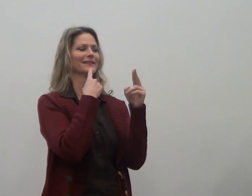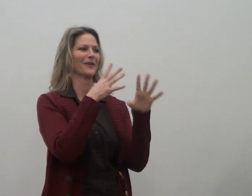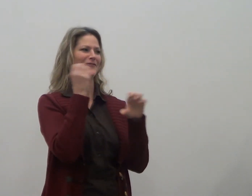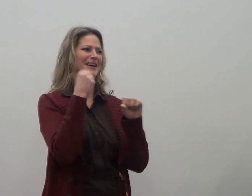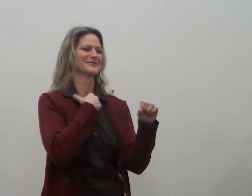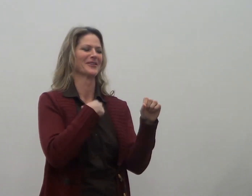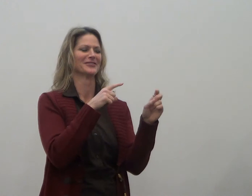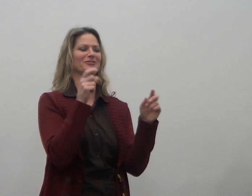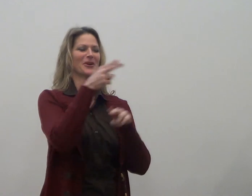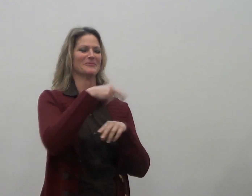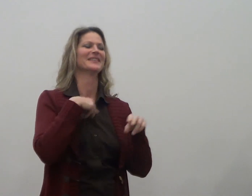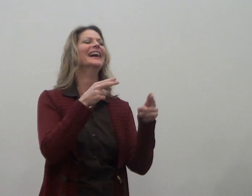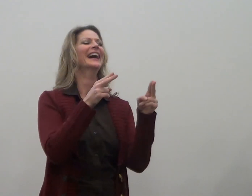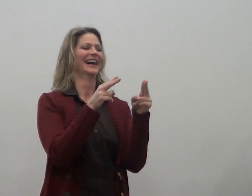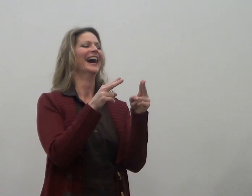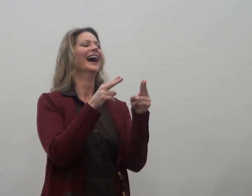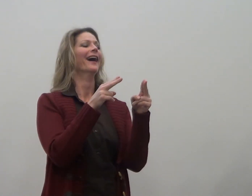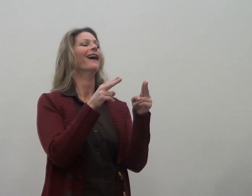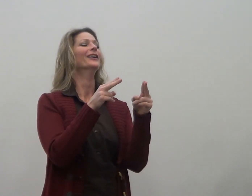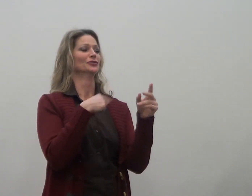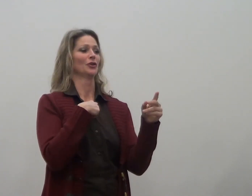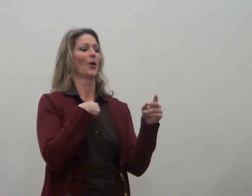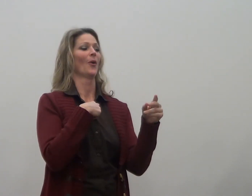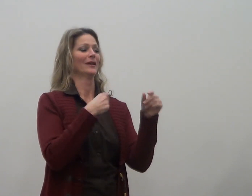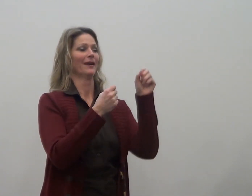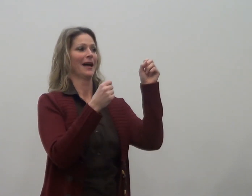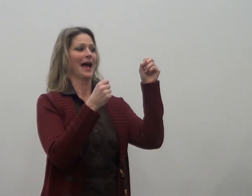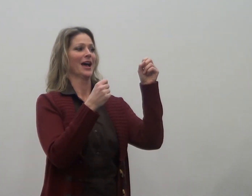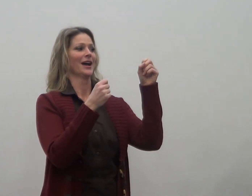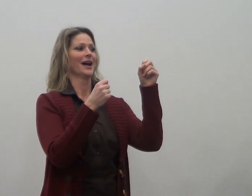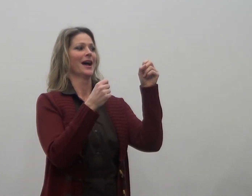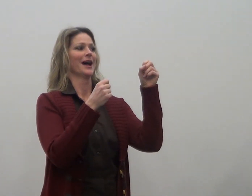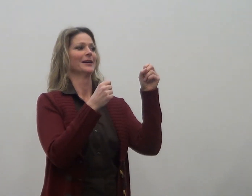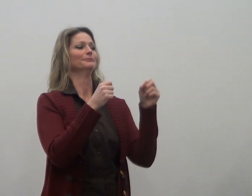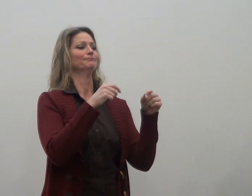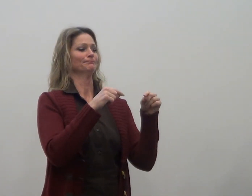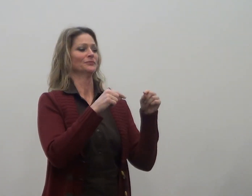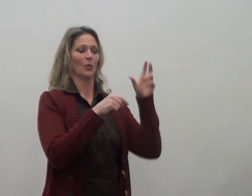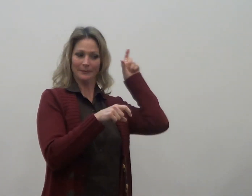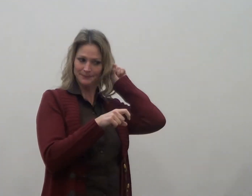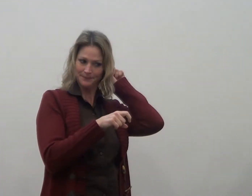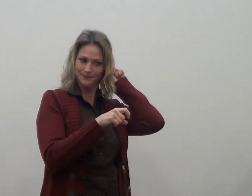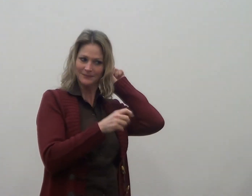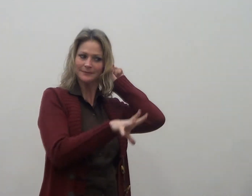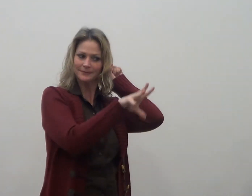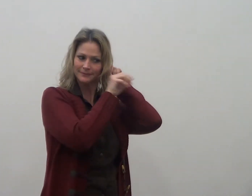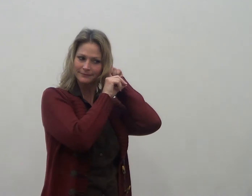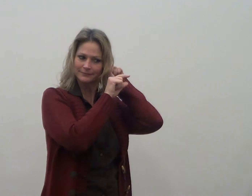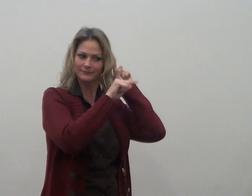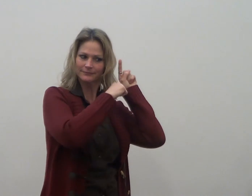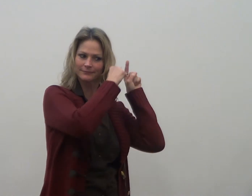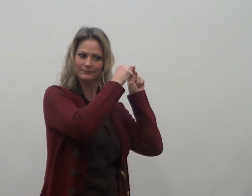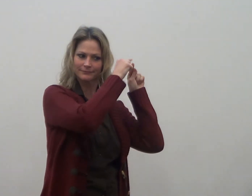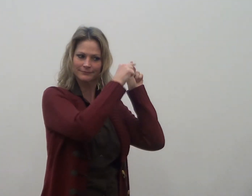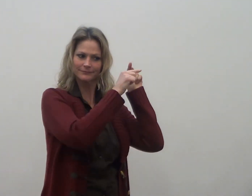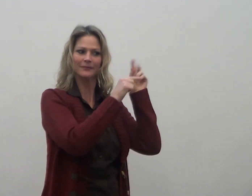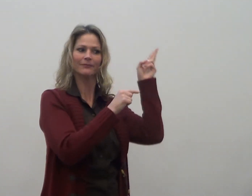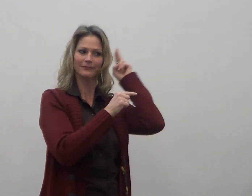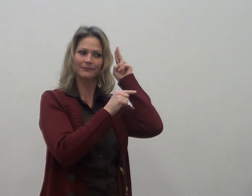sounds that were sent from the transmitter and passes the signals into the electrodes. Here the electrodes stimulate the fibers in your